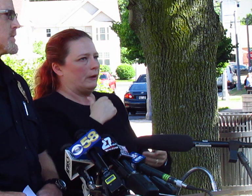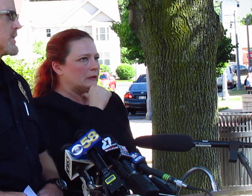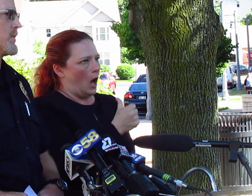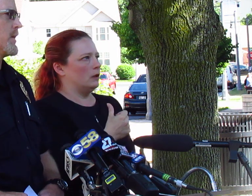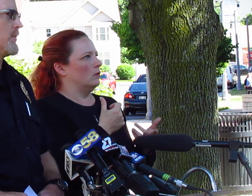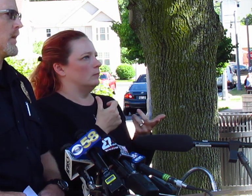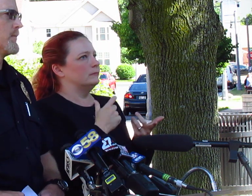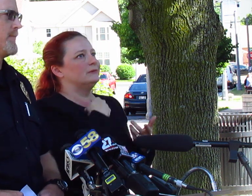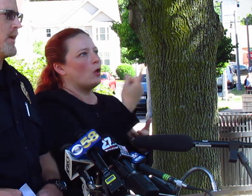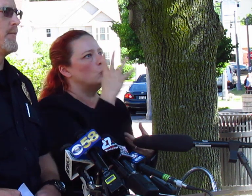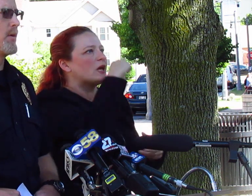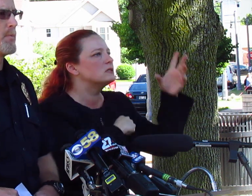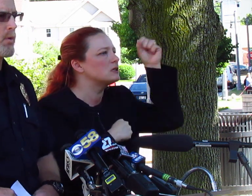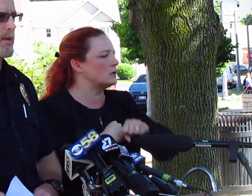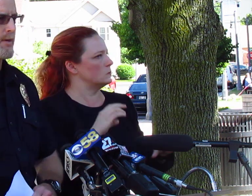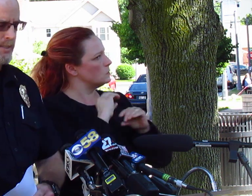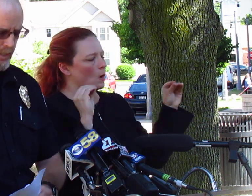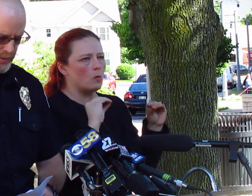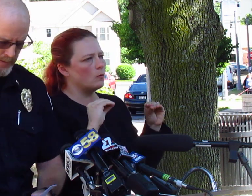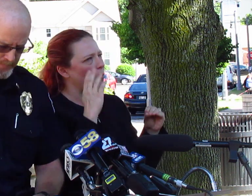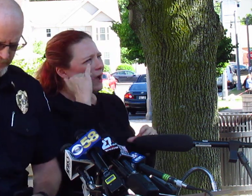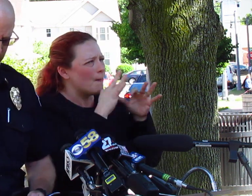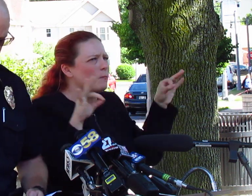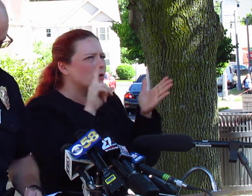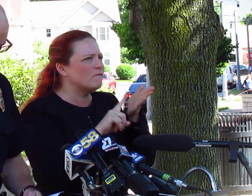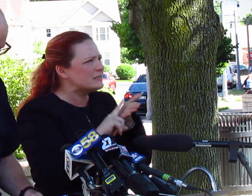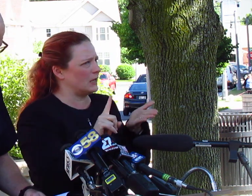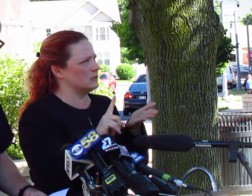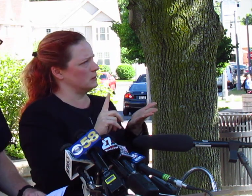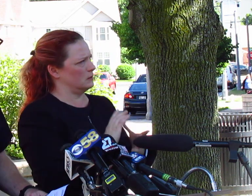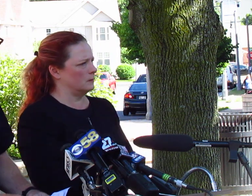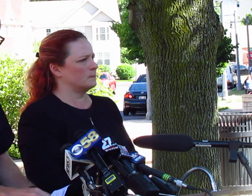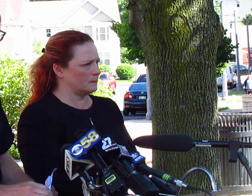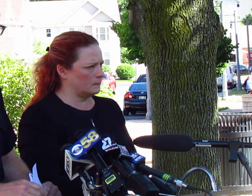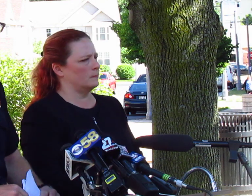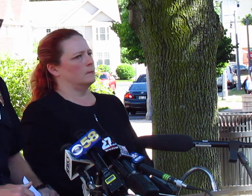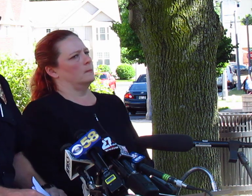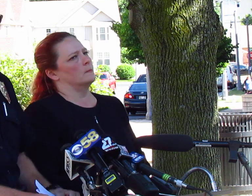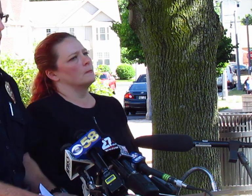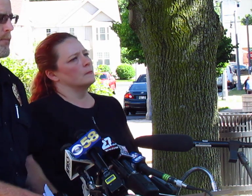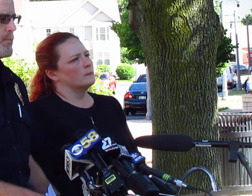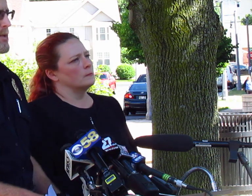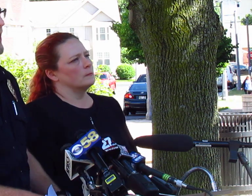compromise this very involved and very, very important investigation. All right, let's talk about